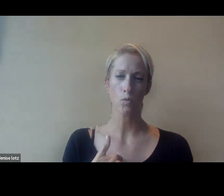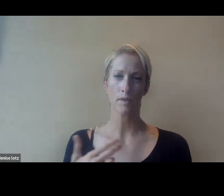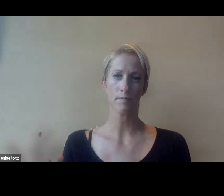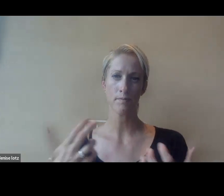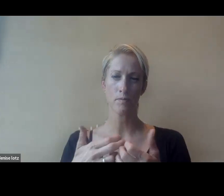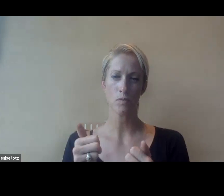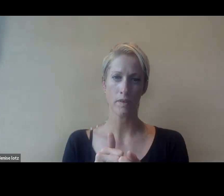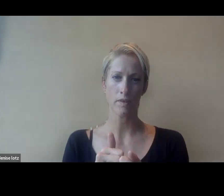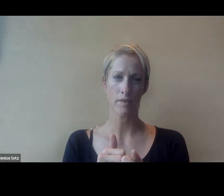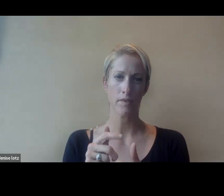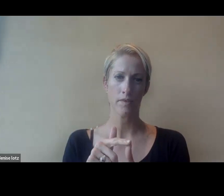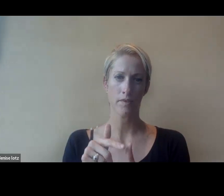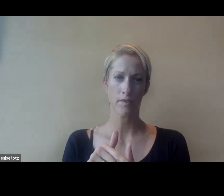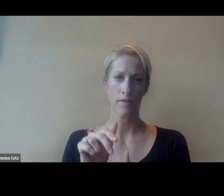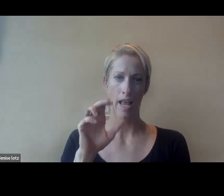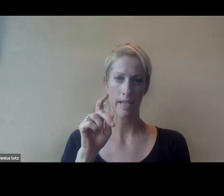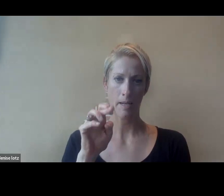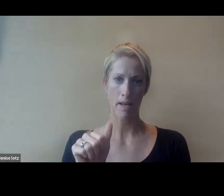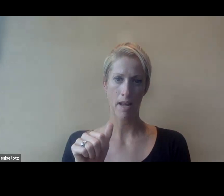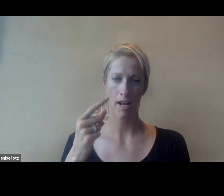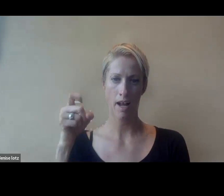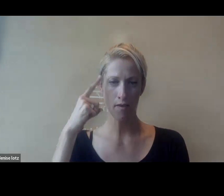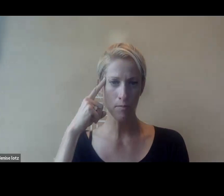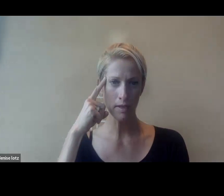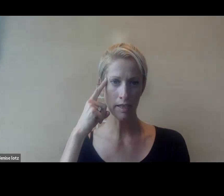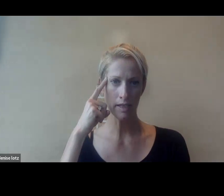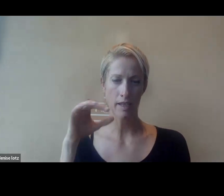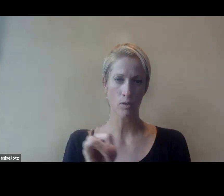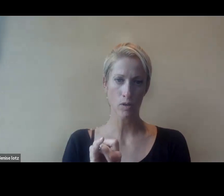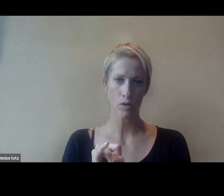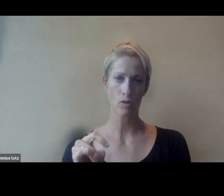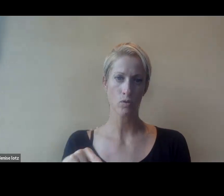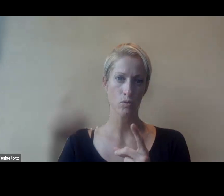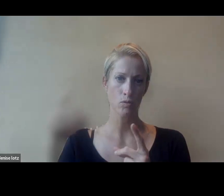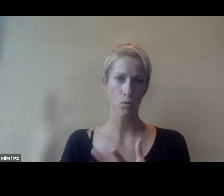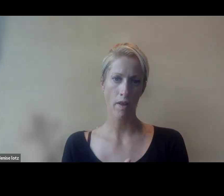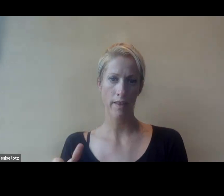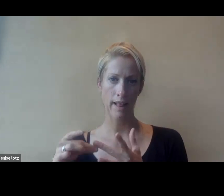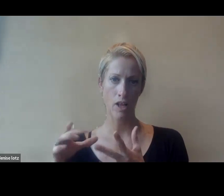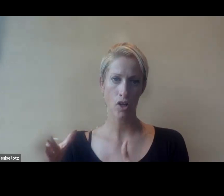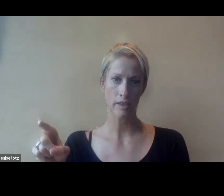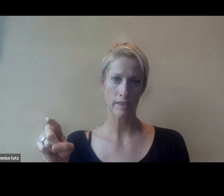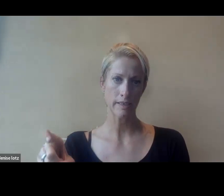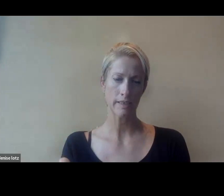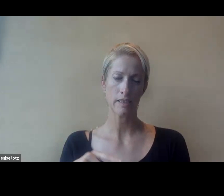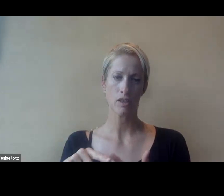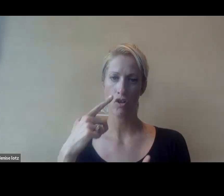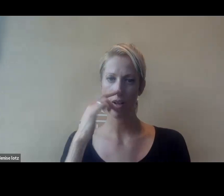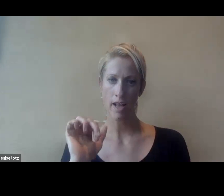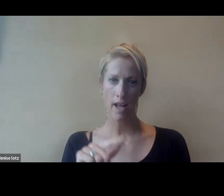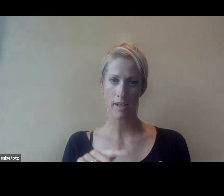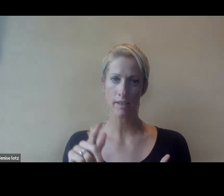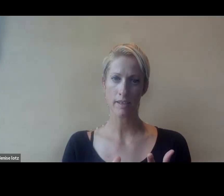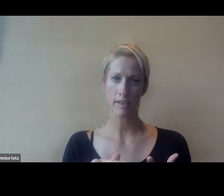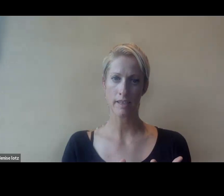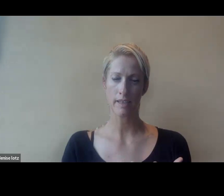academia, government, and industry to determine what the labor needs look like, what the talent gaps look like, and based on